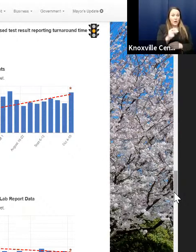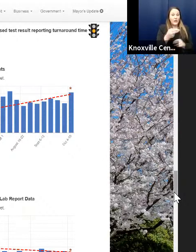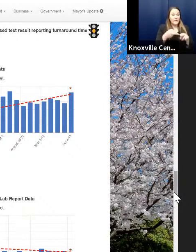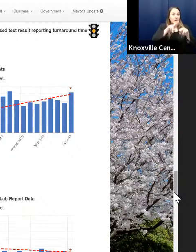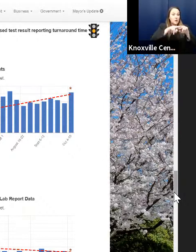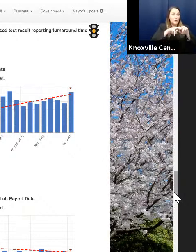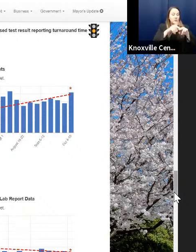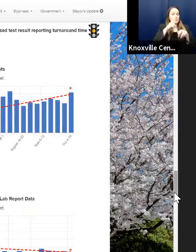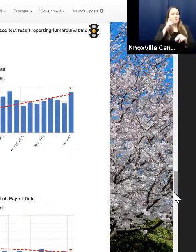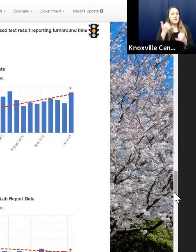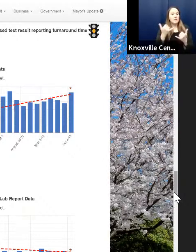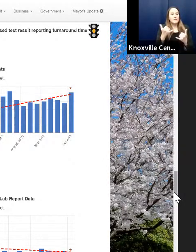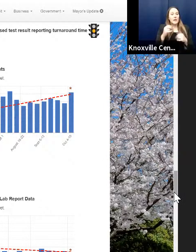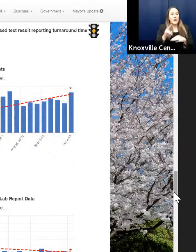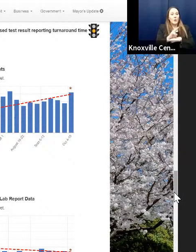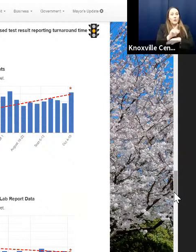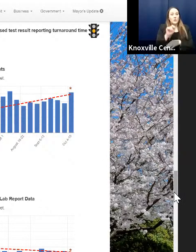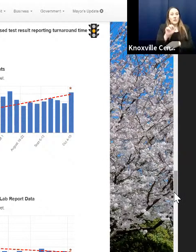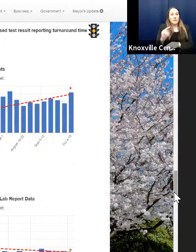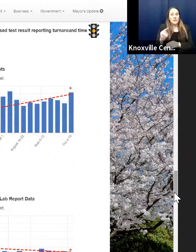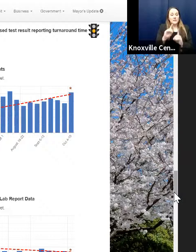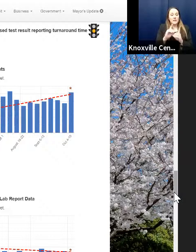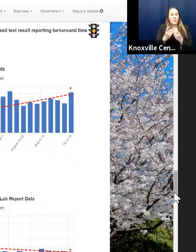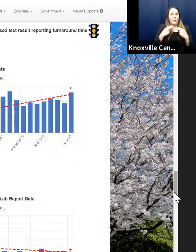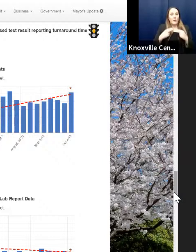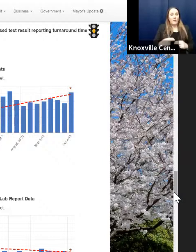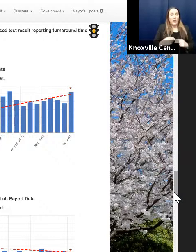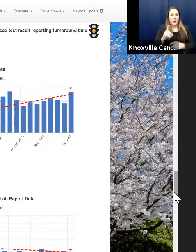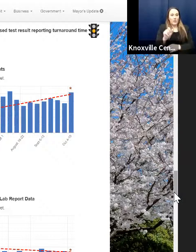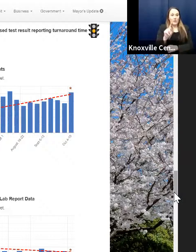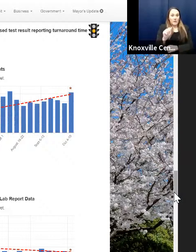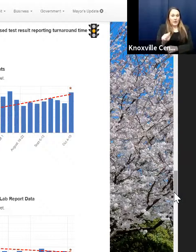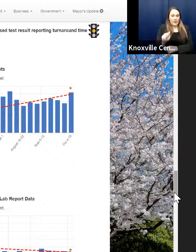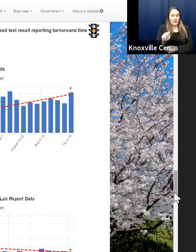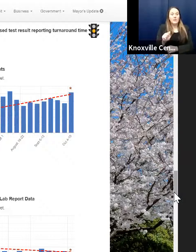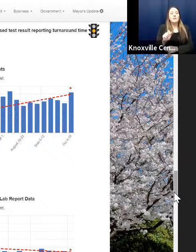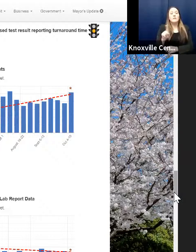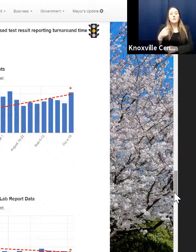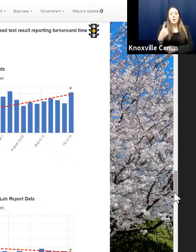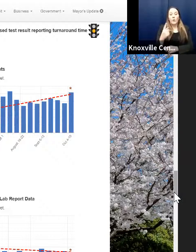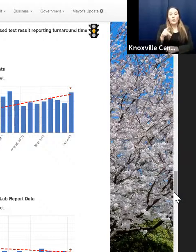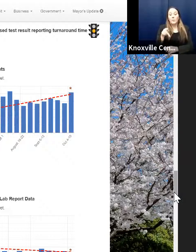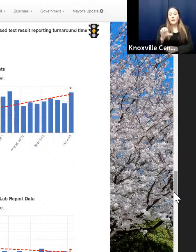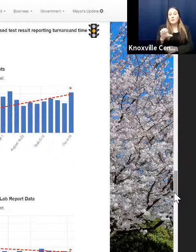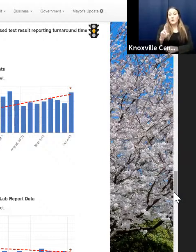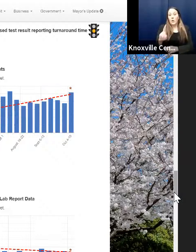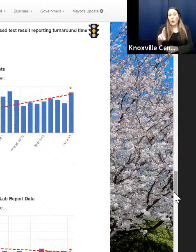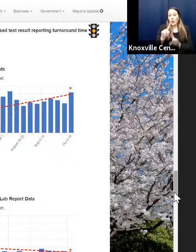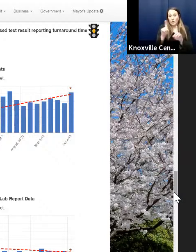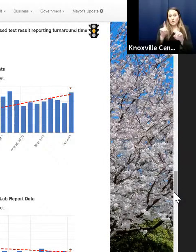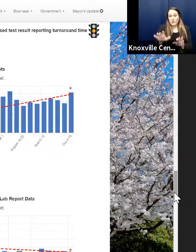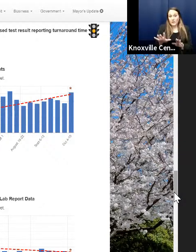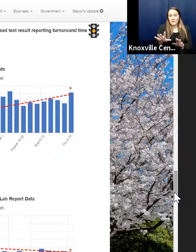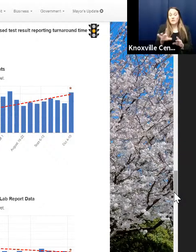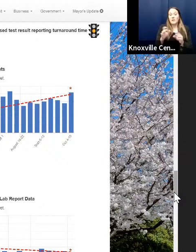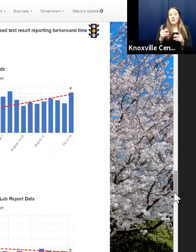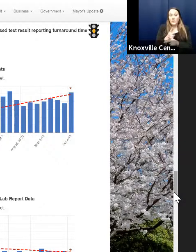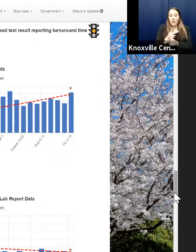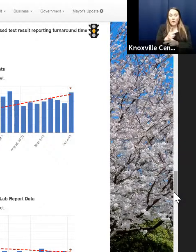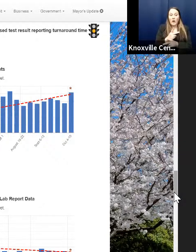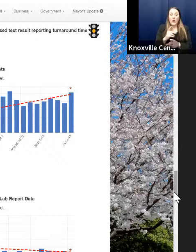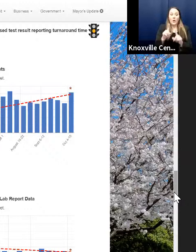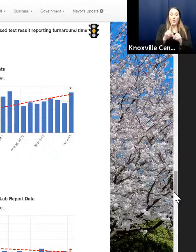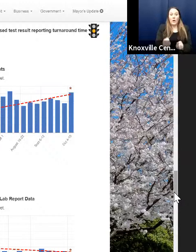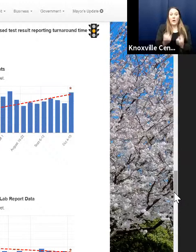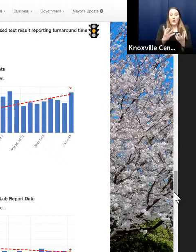because we are now using Tennessee Department of Health data, which is comprised only of PCR tests, to calculate testing volume in Knox